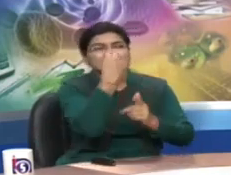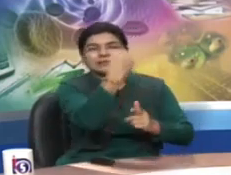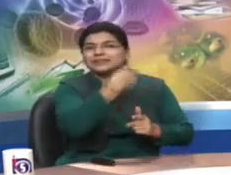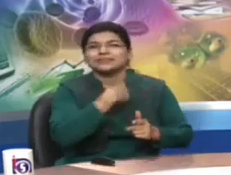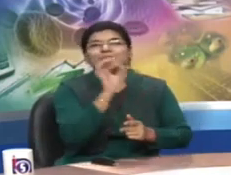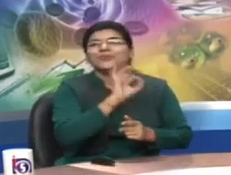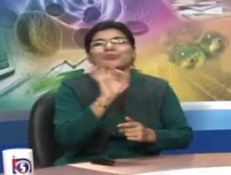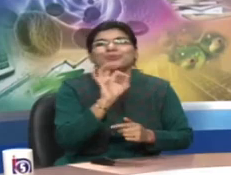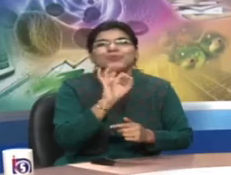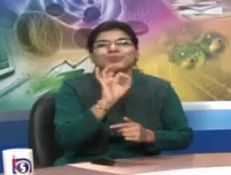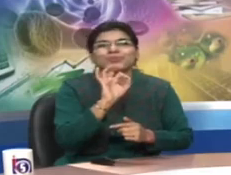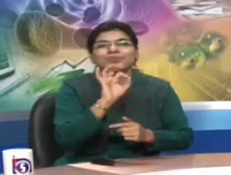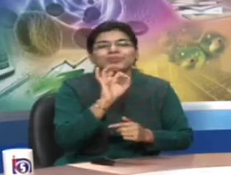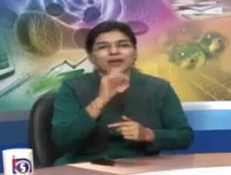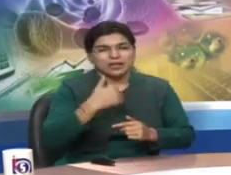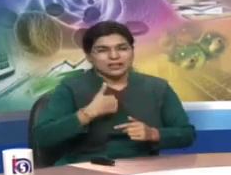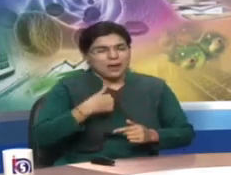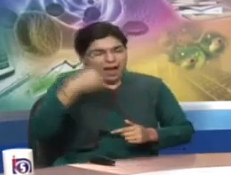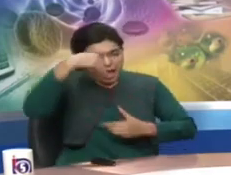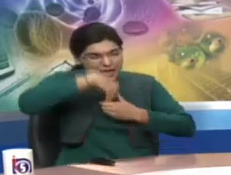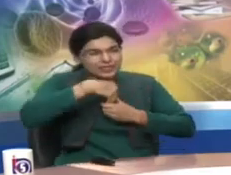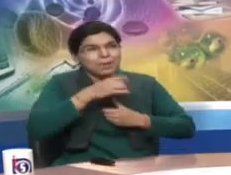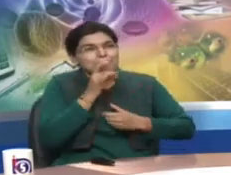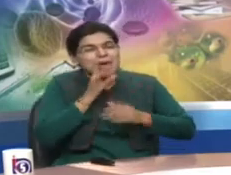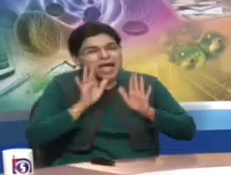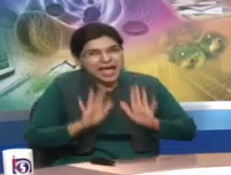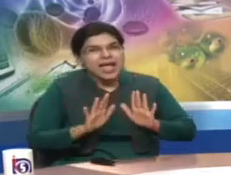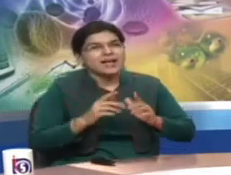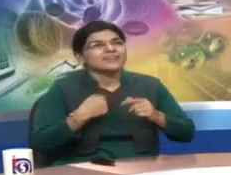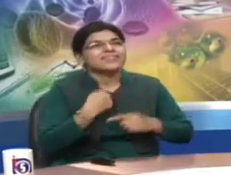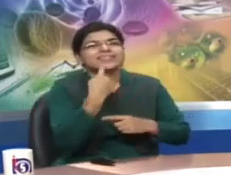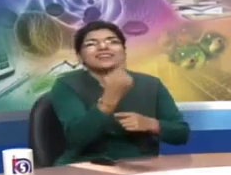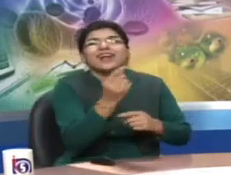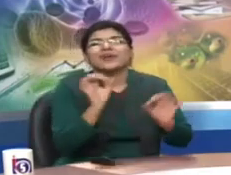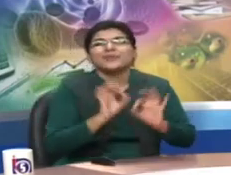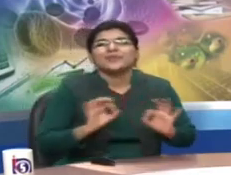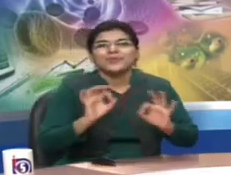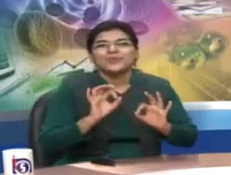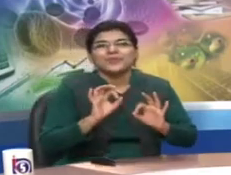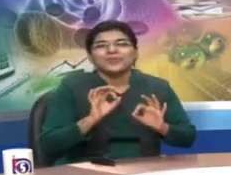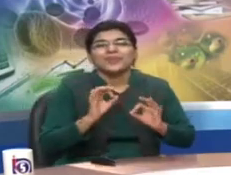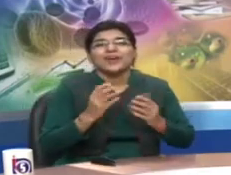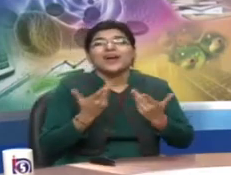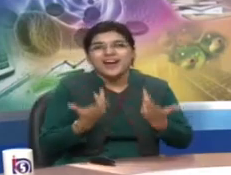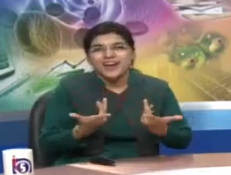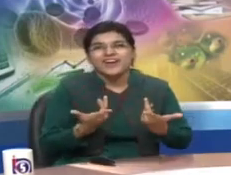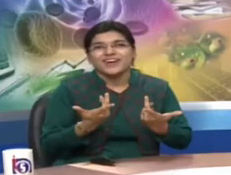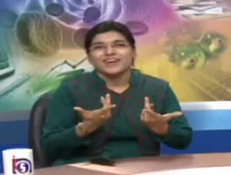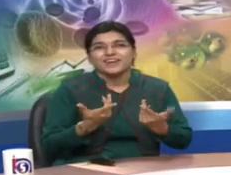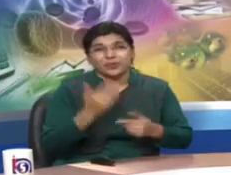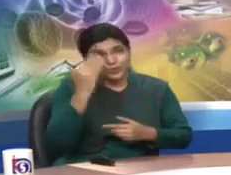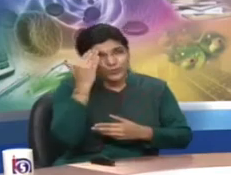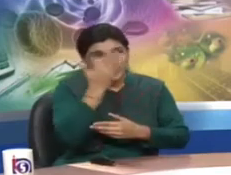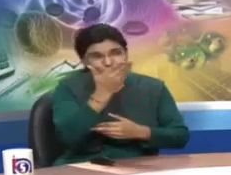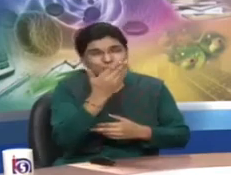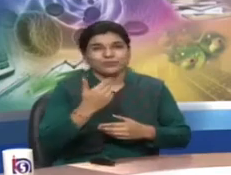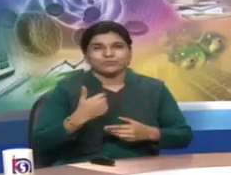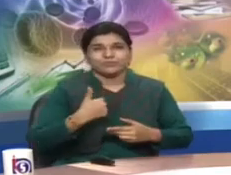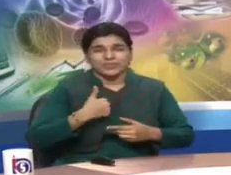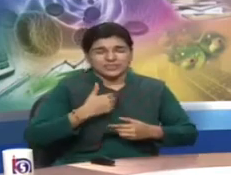was only to lighten my overburdened heart. It is not at all arteries and